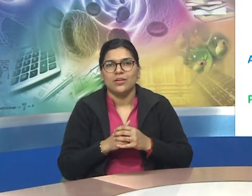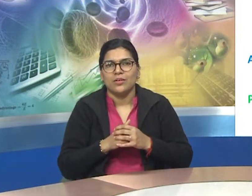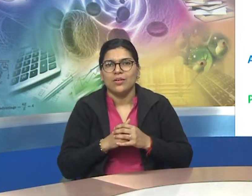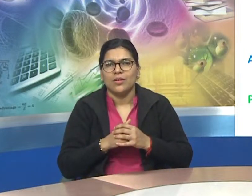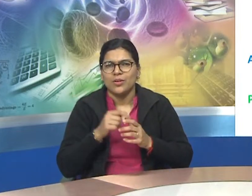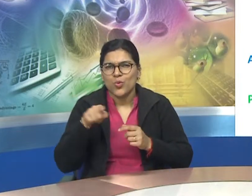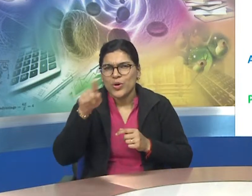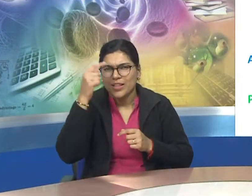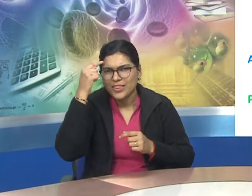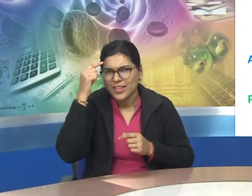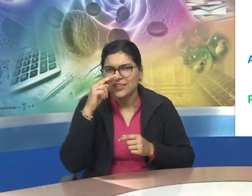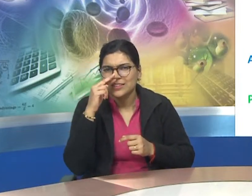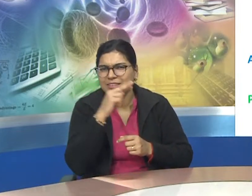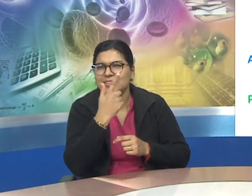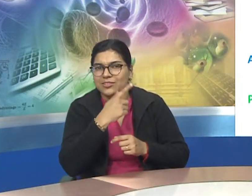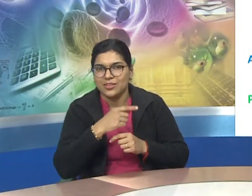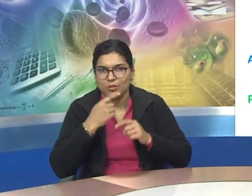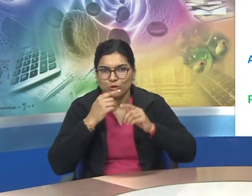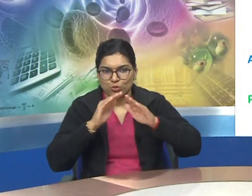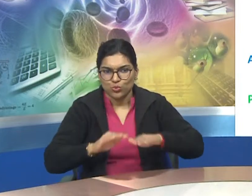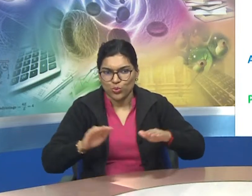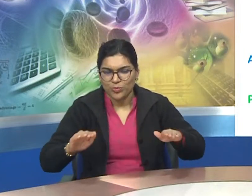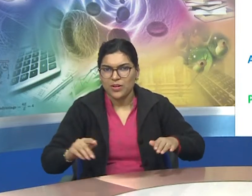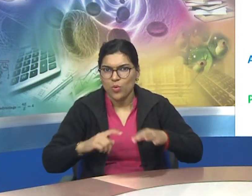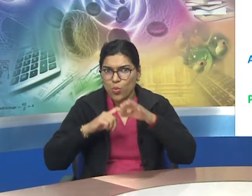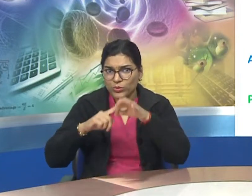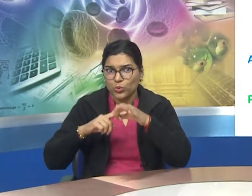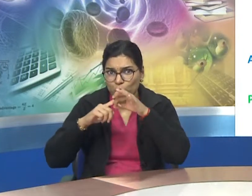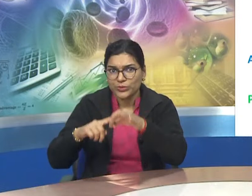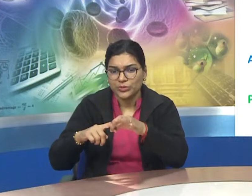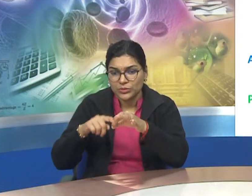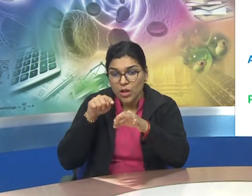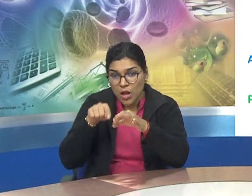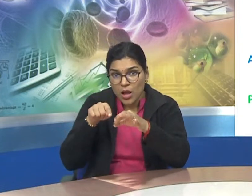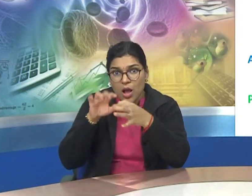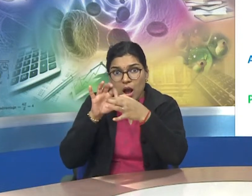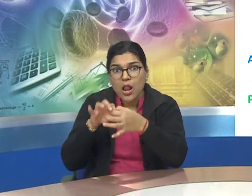The teacher always answers the students' questions.